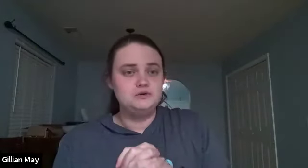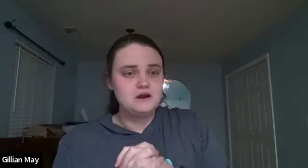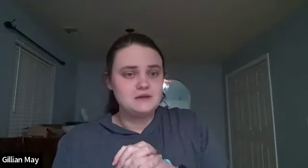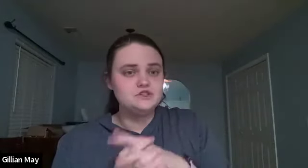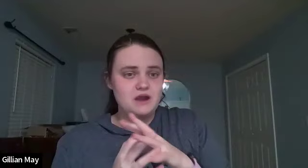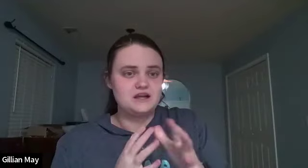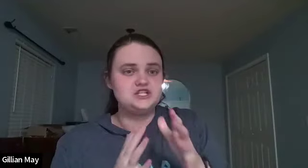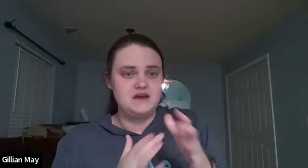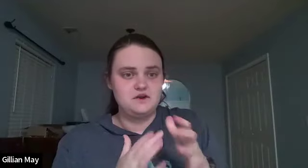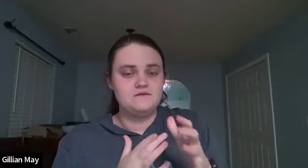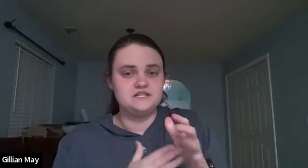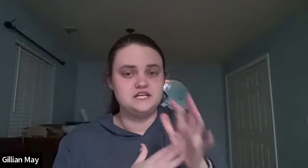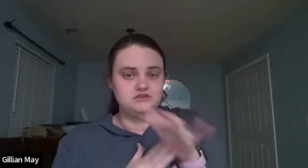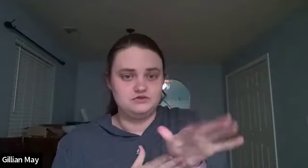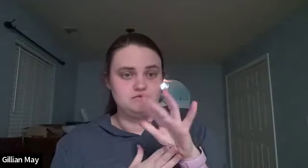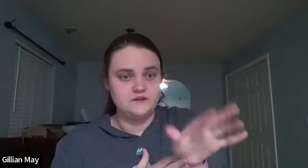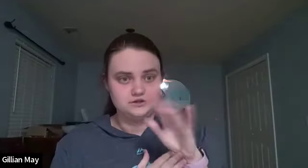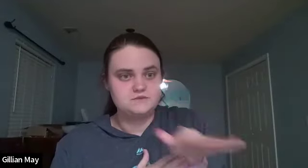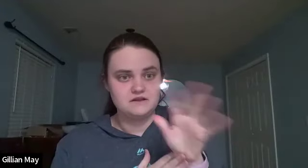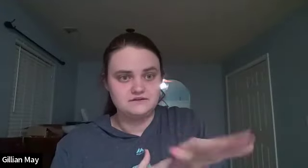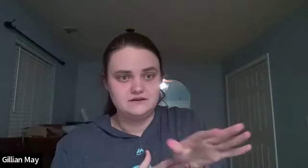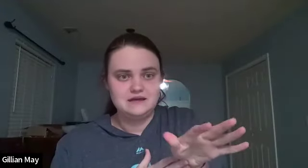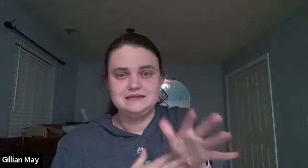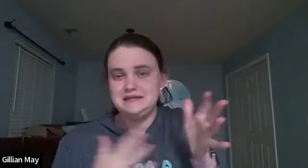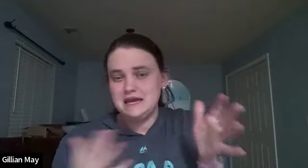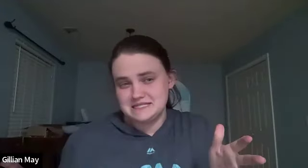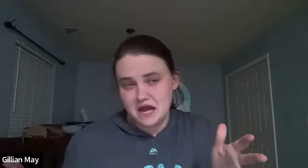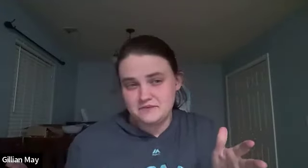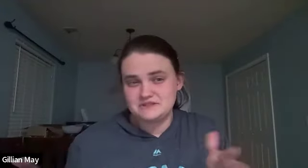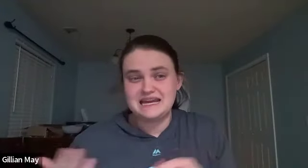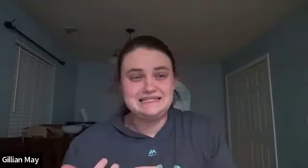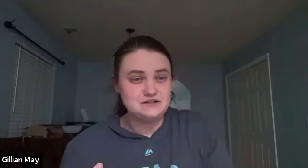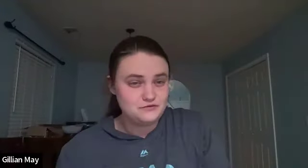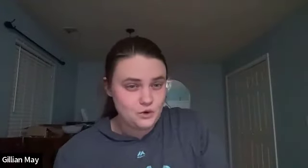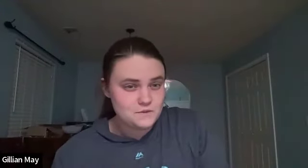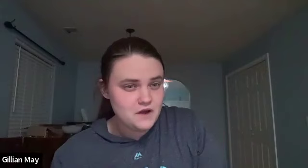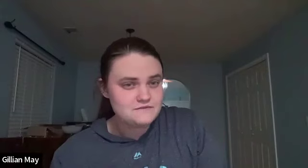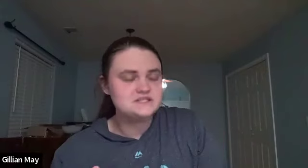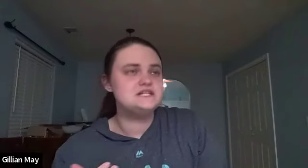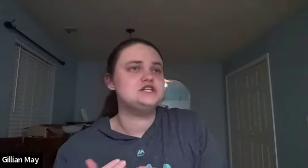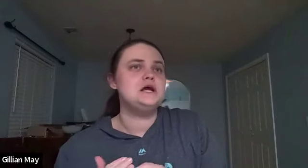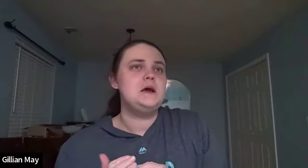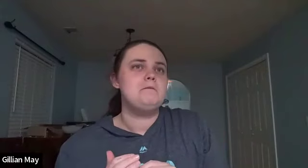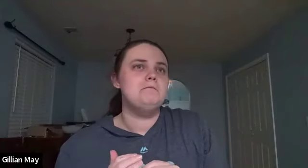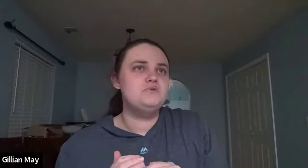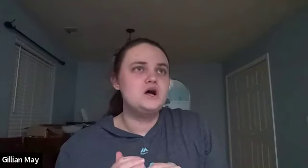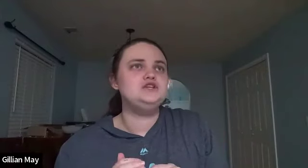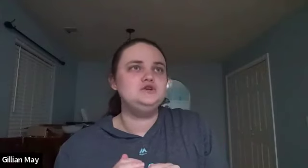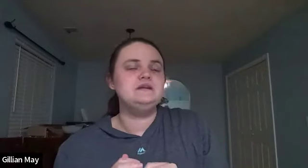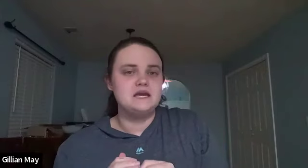are able to actually have a conversation through fingerspelling. Yes, it's not the most ideal form of conversation, but